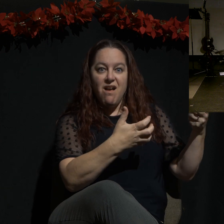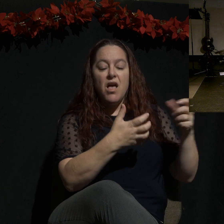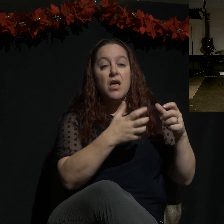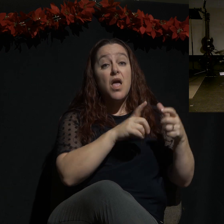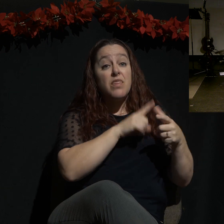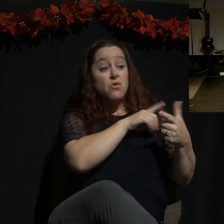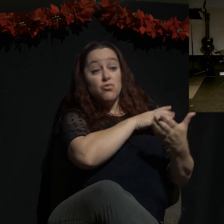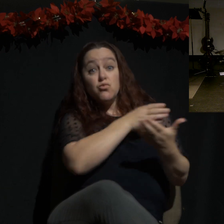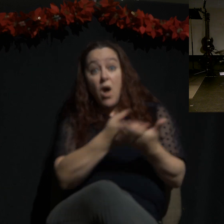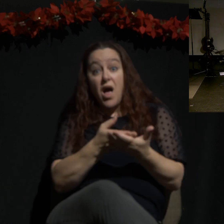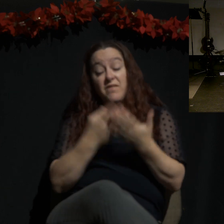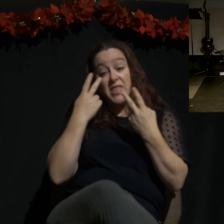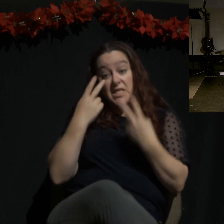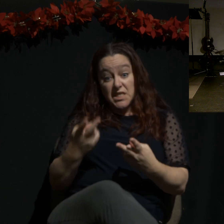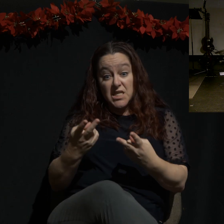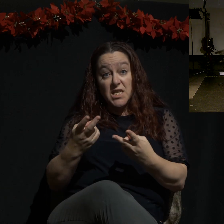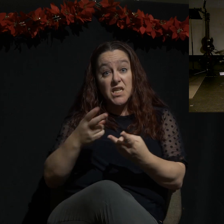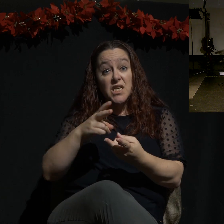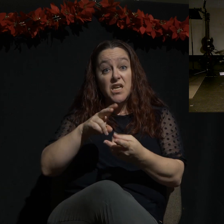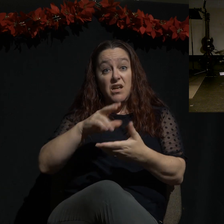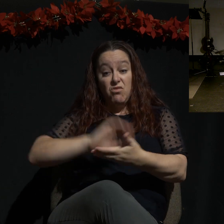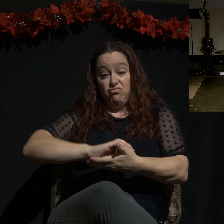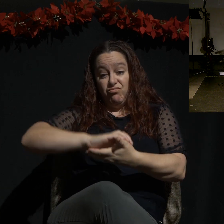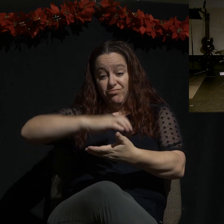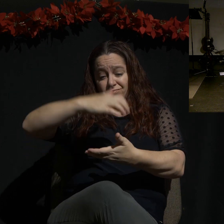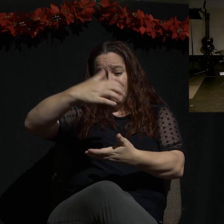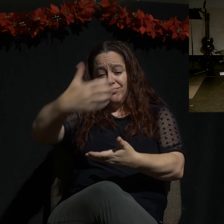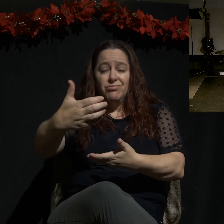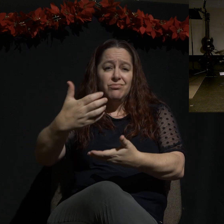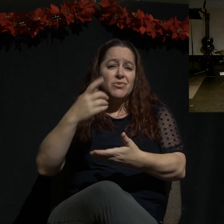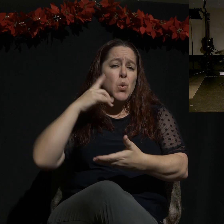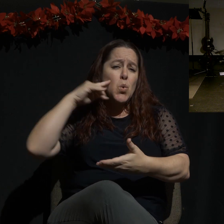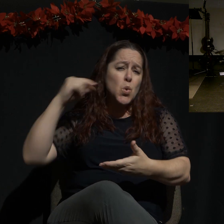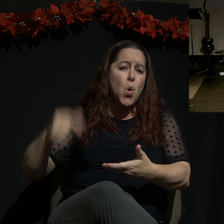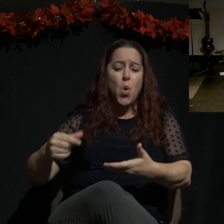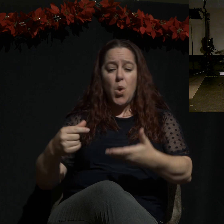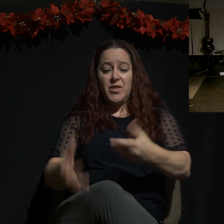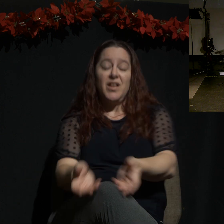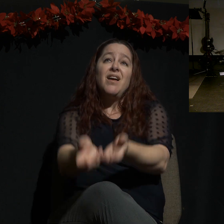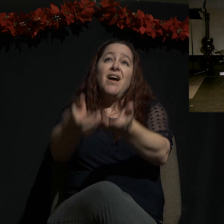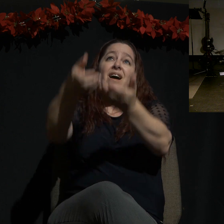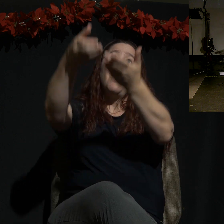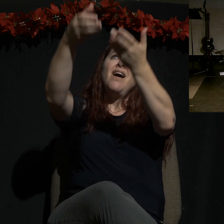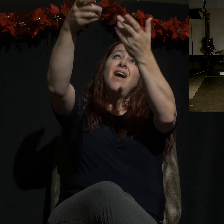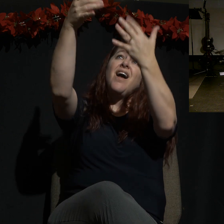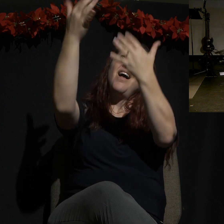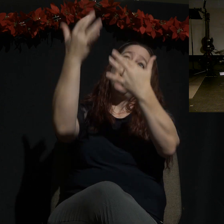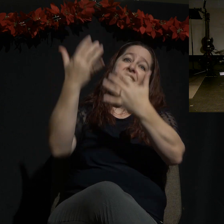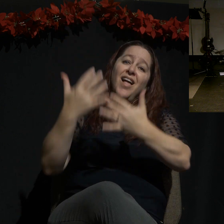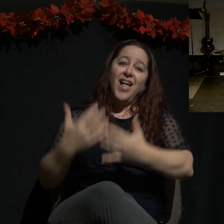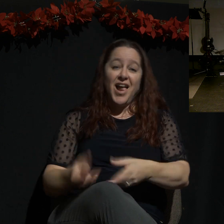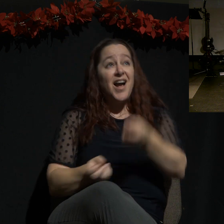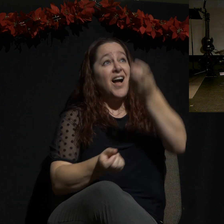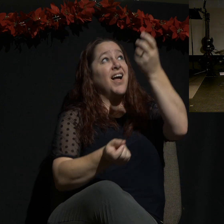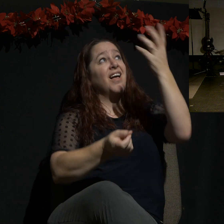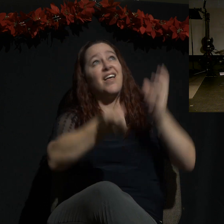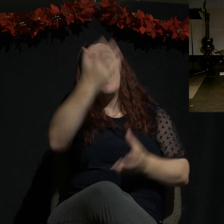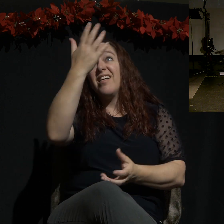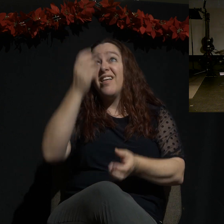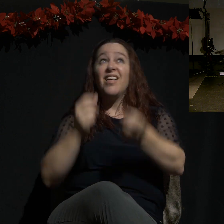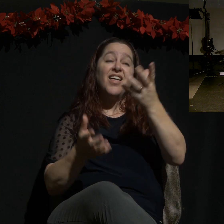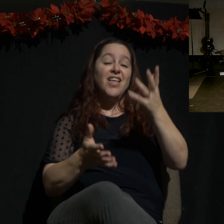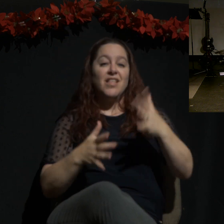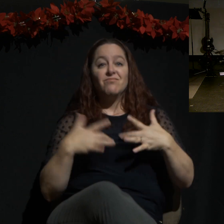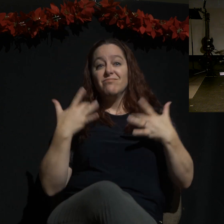they find the treasure, they like open it up, and there's gold coins, and they're like lifting it up and letting it fall through their fingers, and they're like tossing it up in the